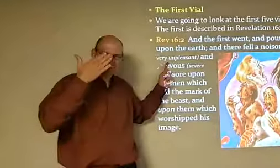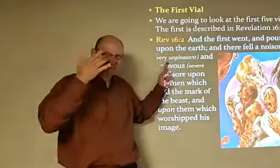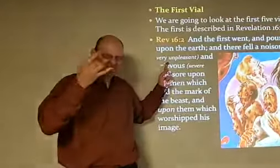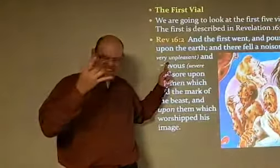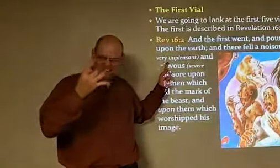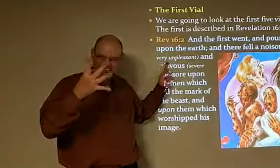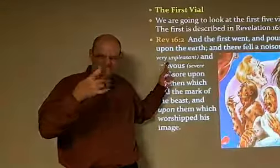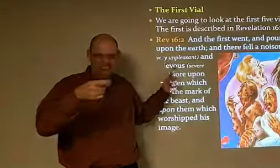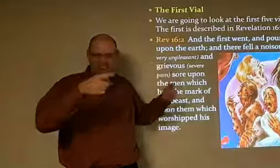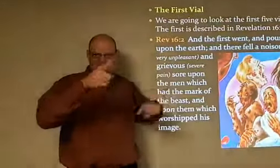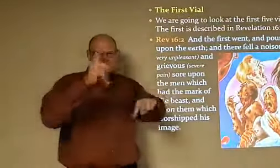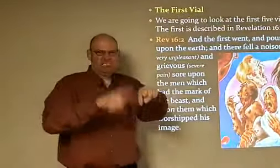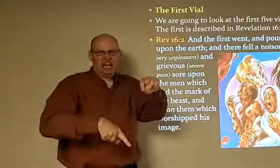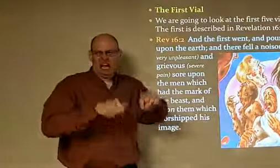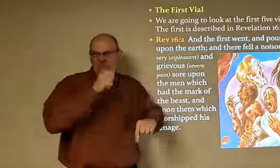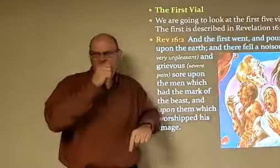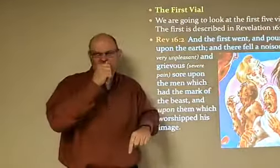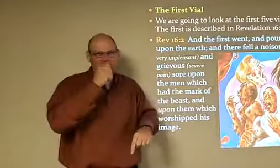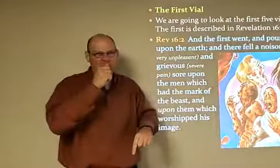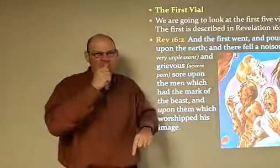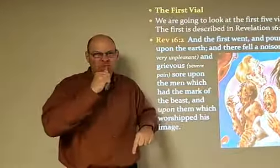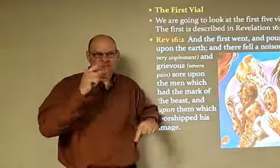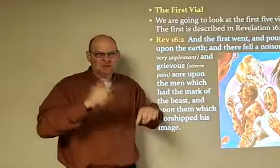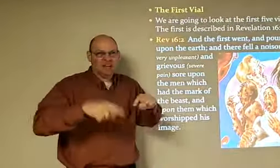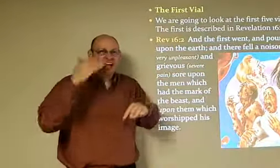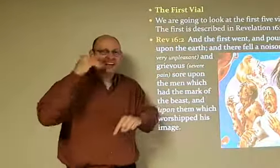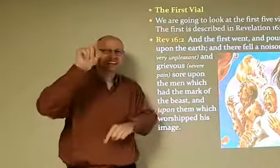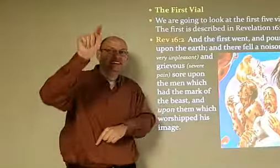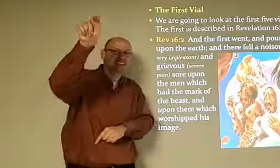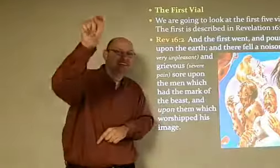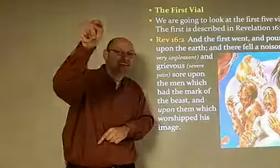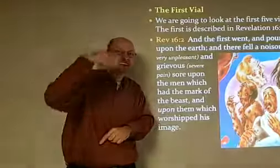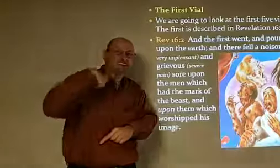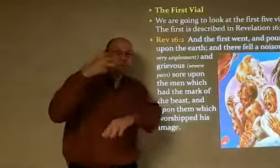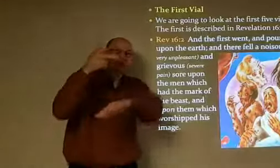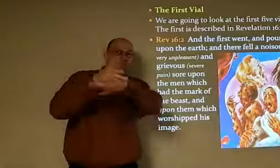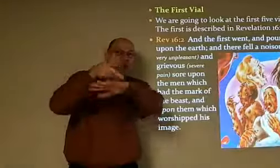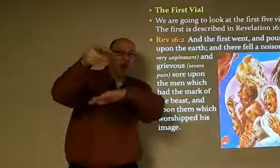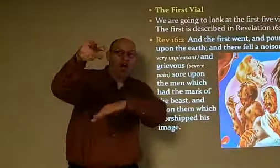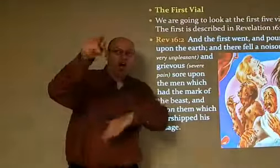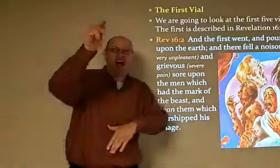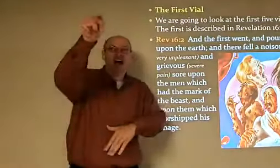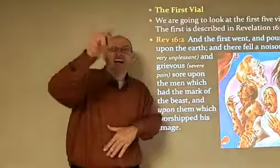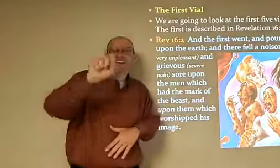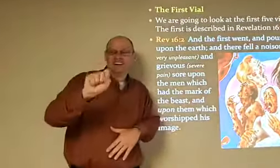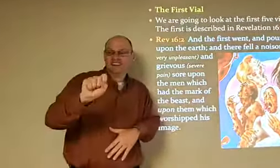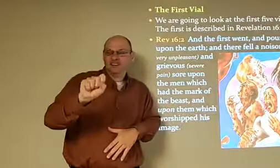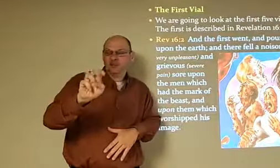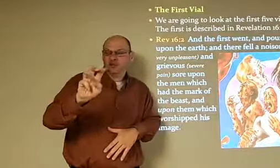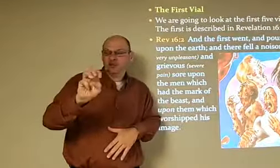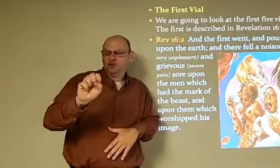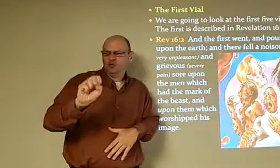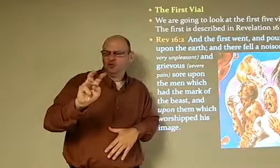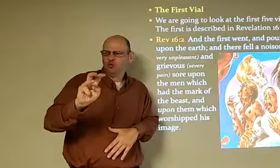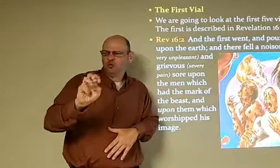very unpleasant. It's just very intolerable. Like when I got out of the vehicle tonight,